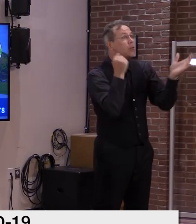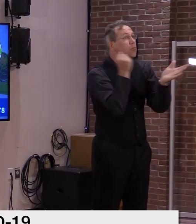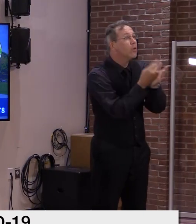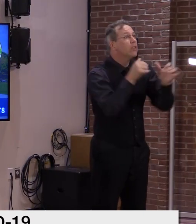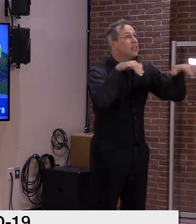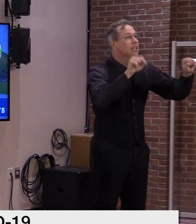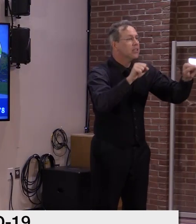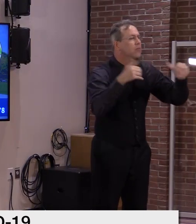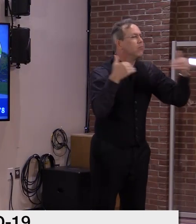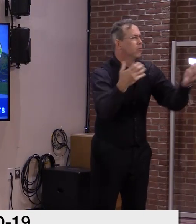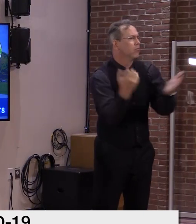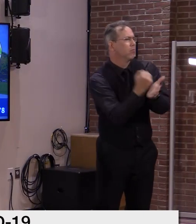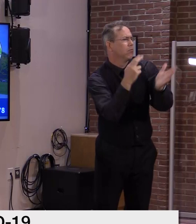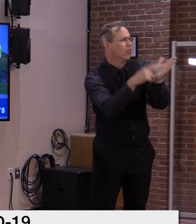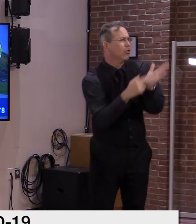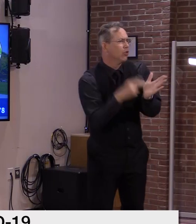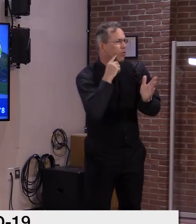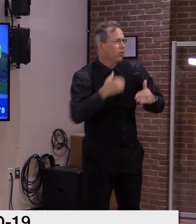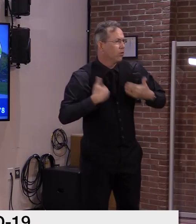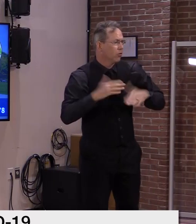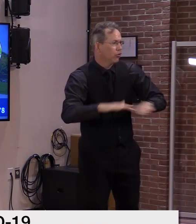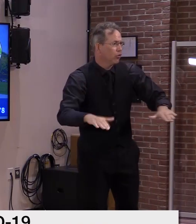If the decision comes outside